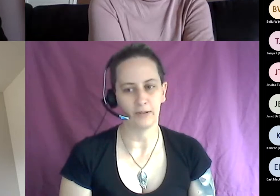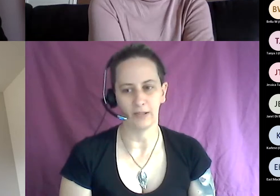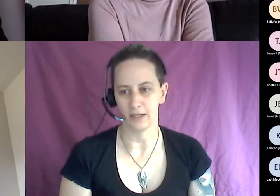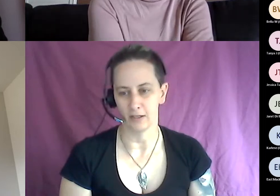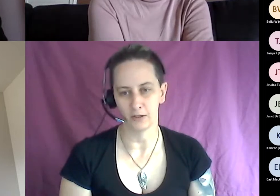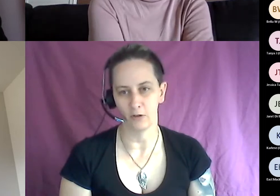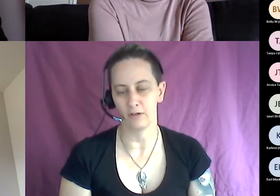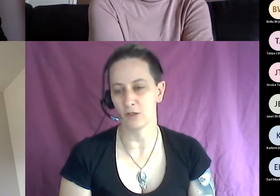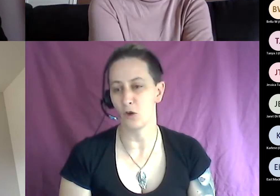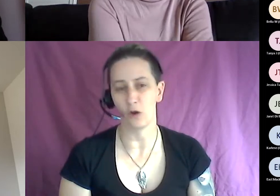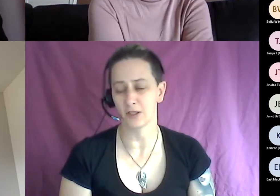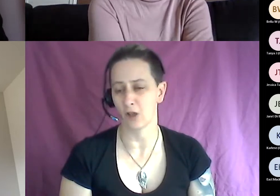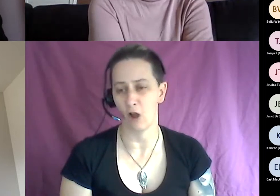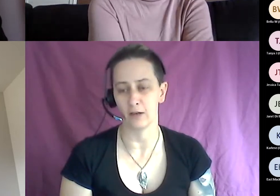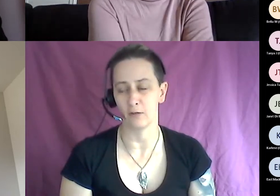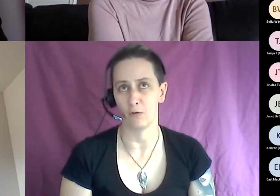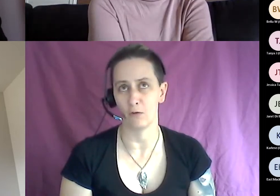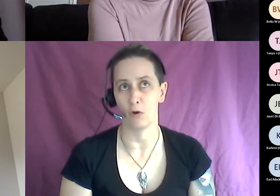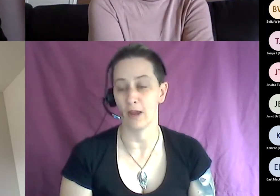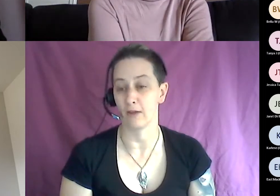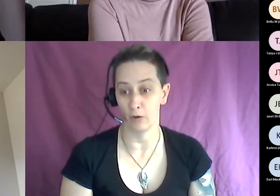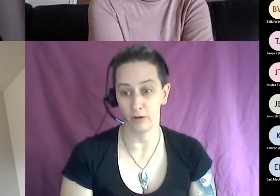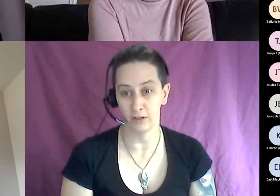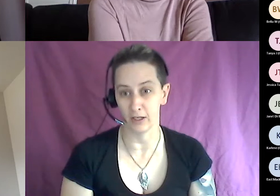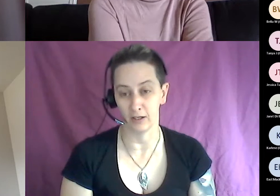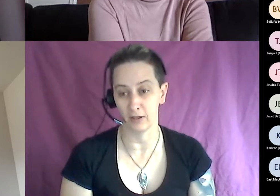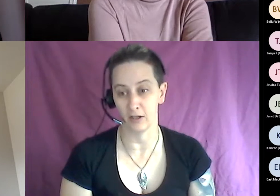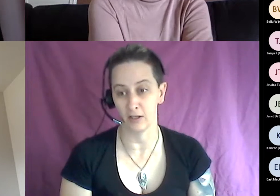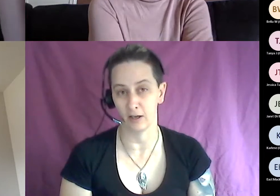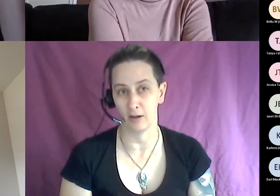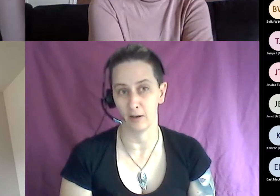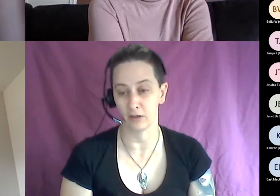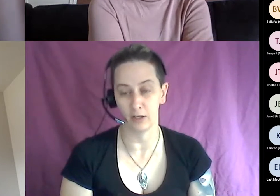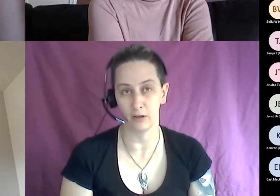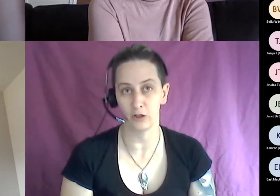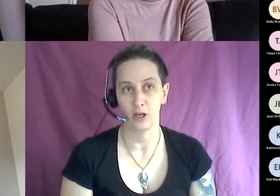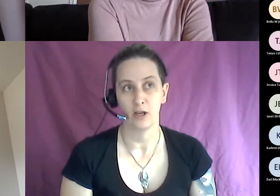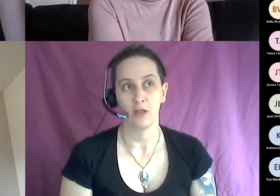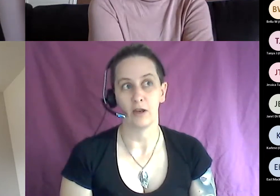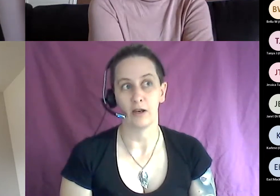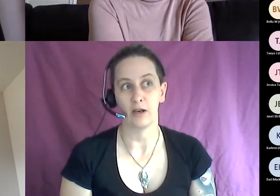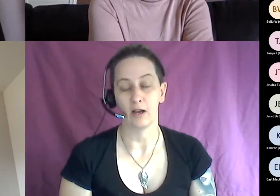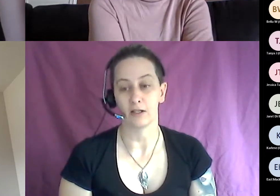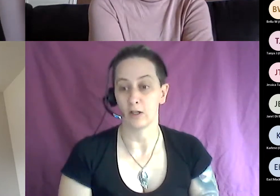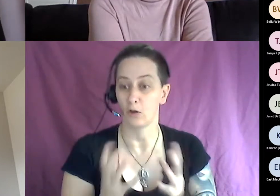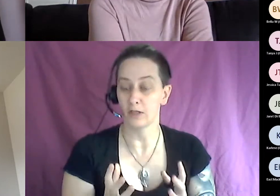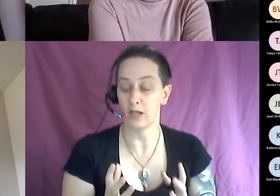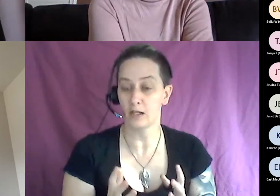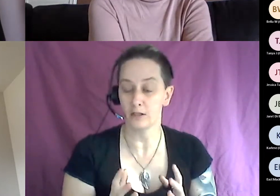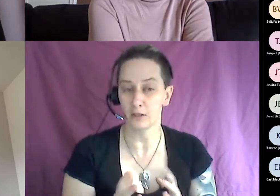are plenty. So there is not a sign for every word in the English language. There are signs for